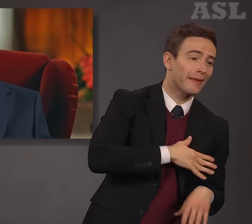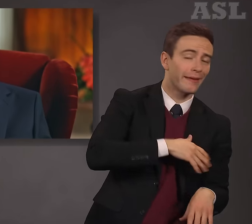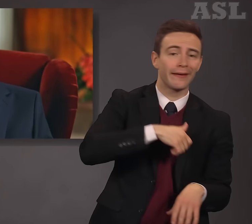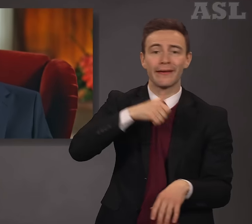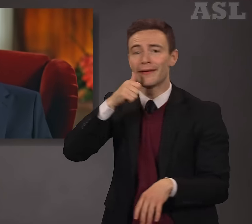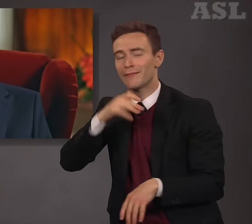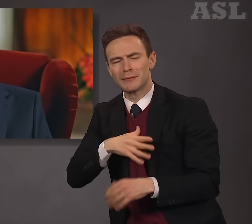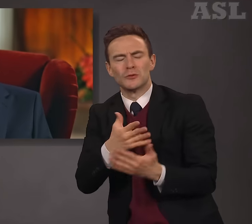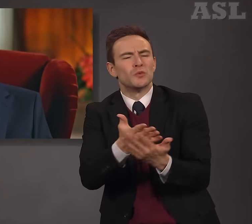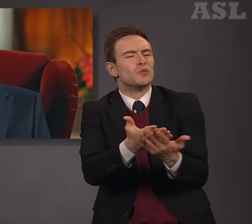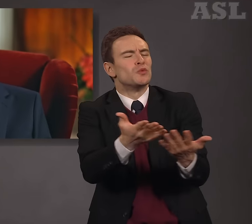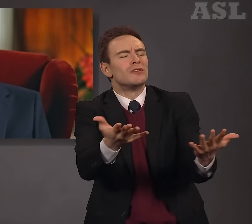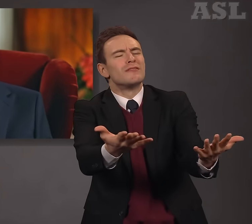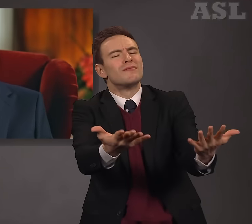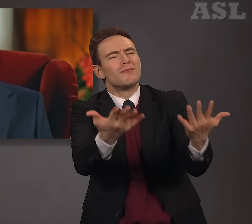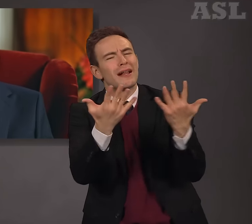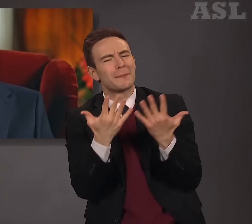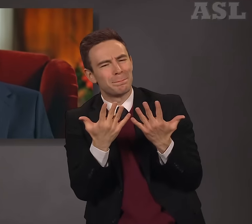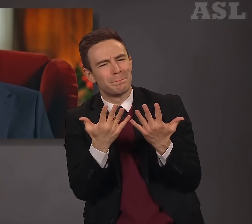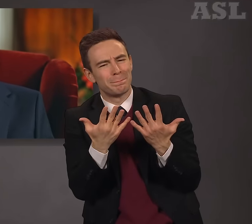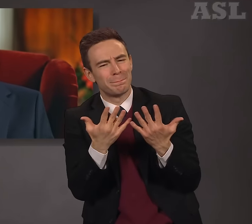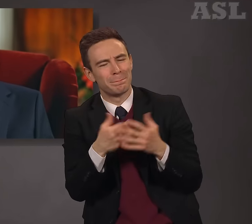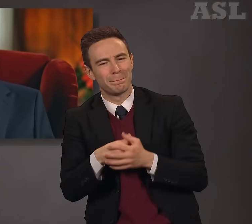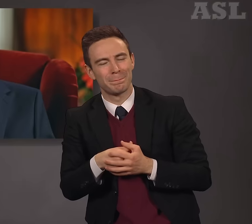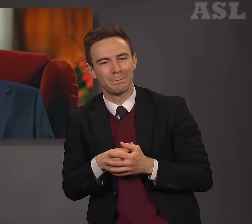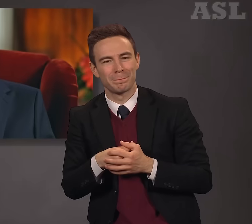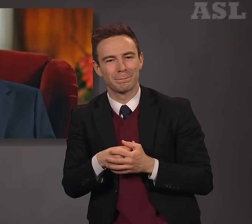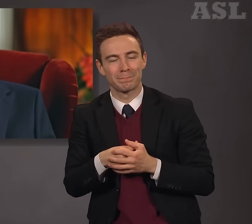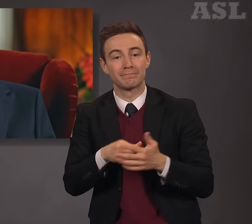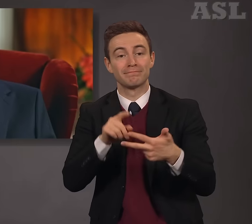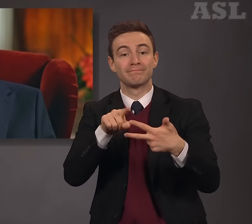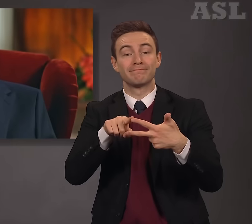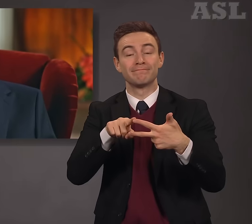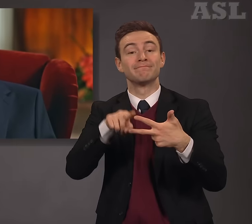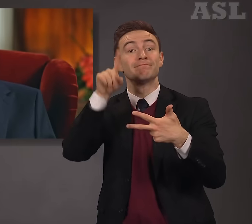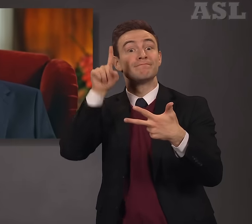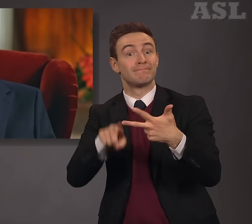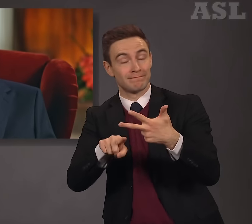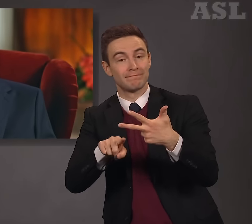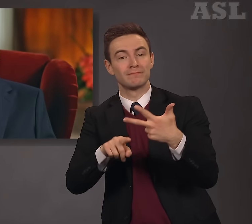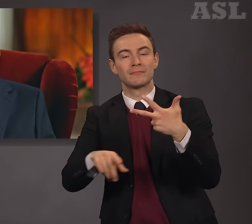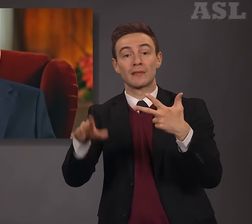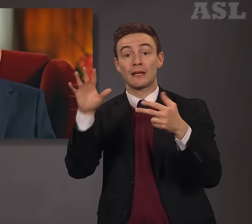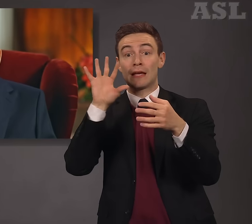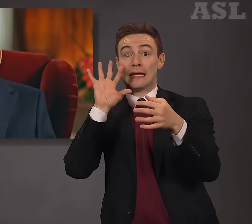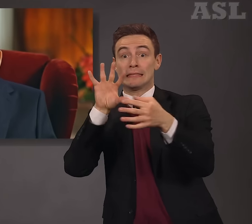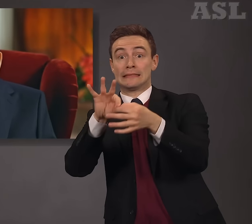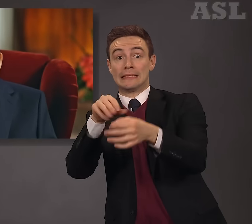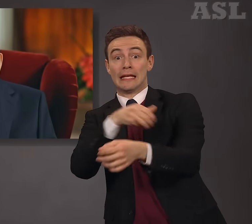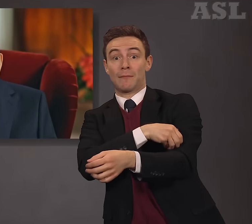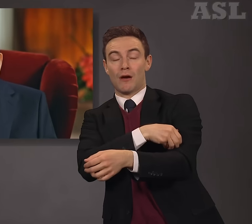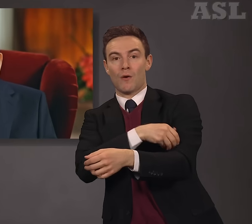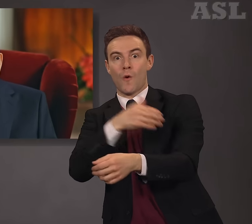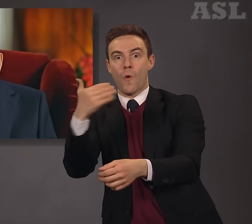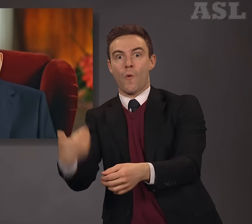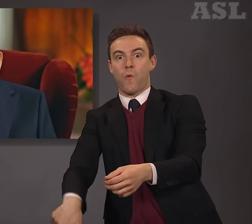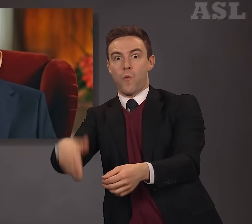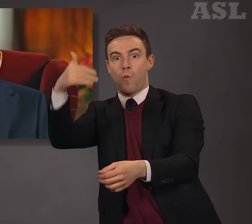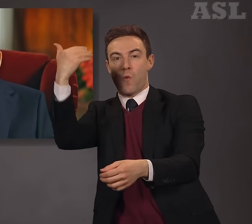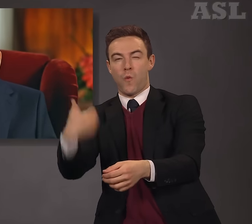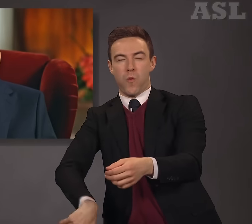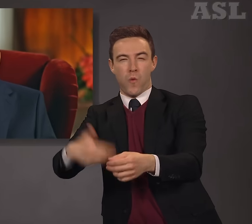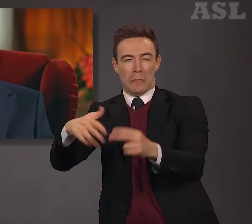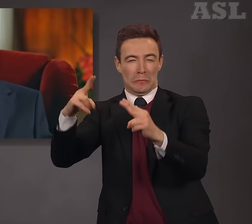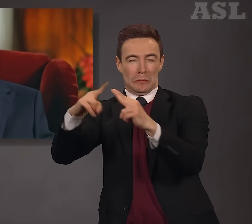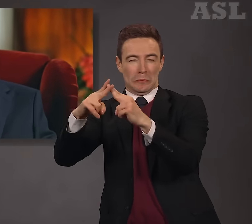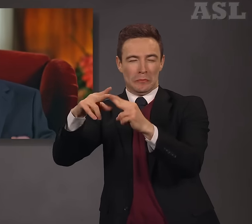unto God. And three, the sealing power is supernal evidence of